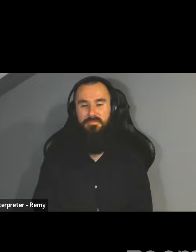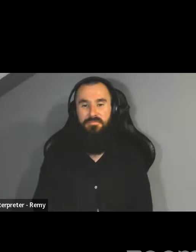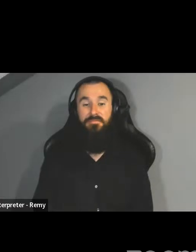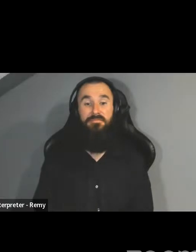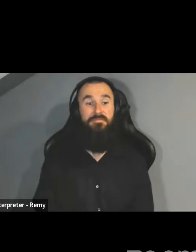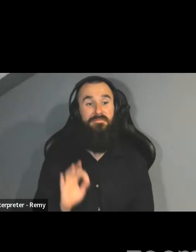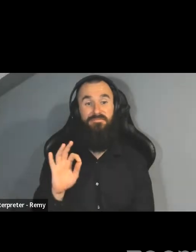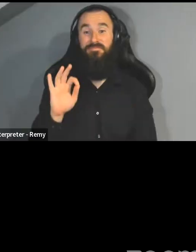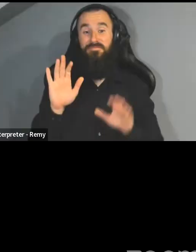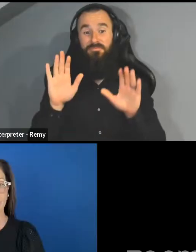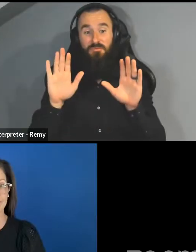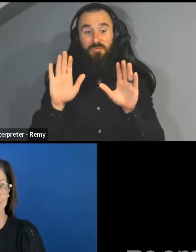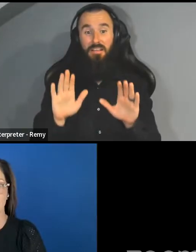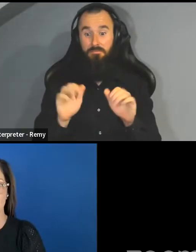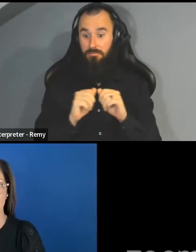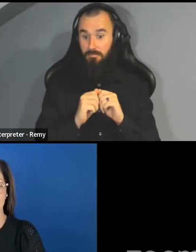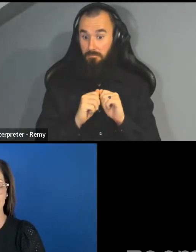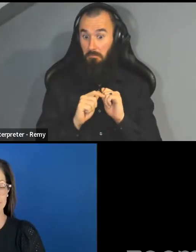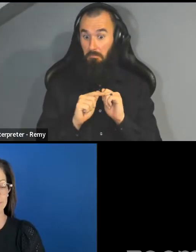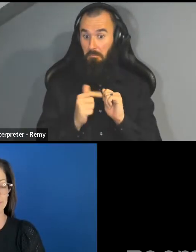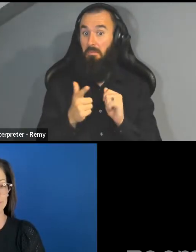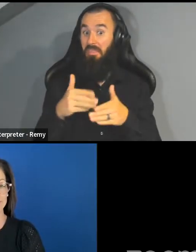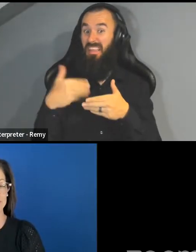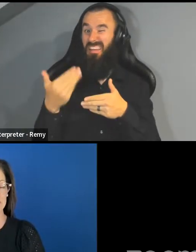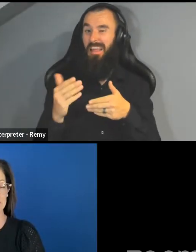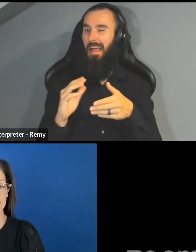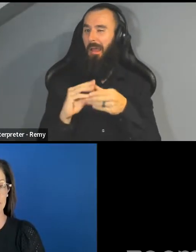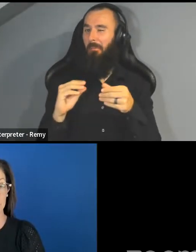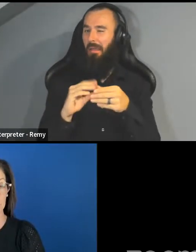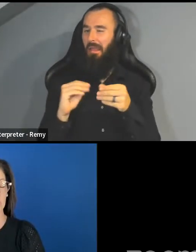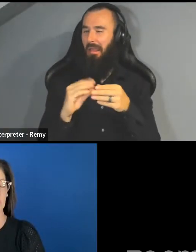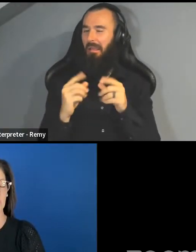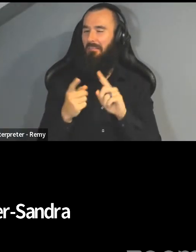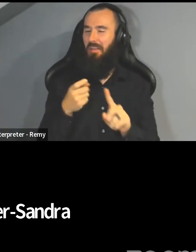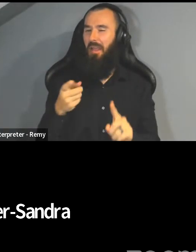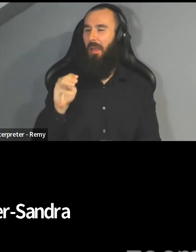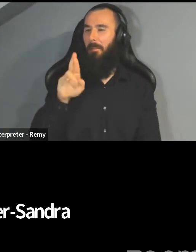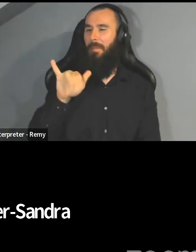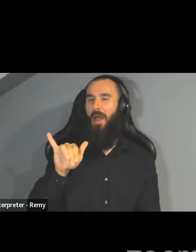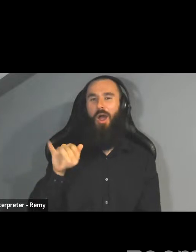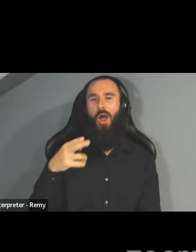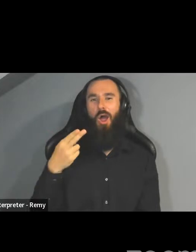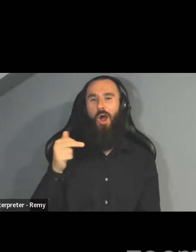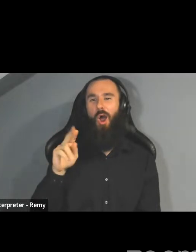Great. Our next comment is going to come from Mary Hartle.